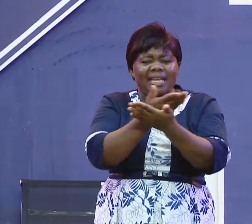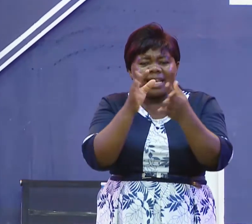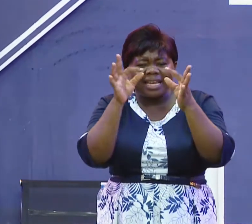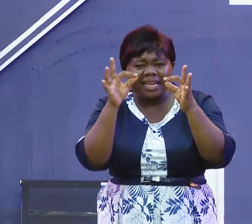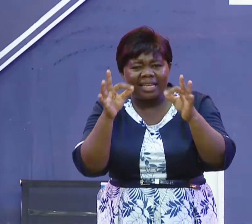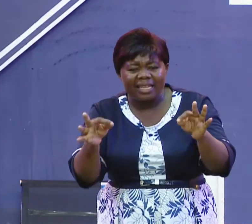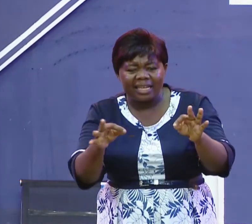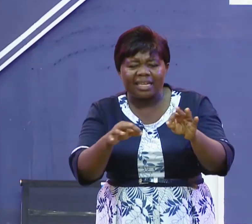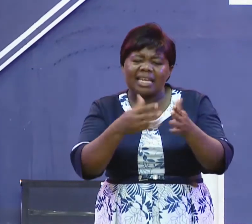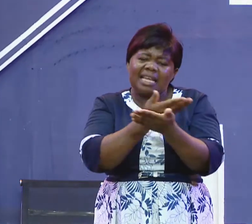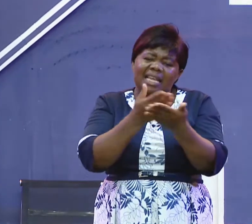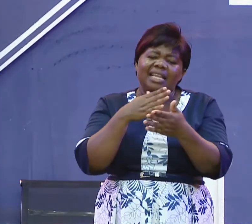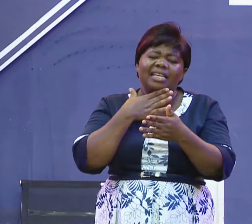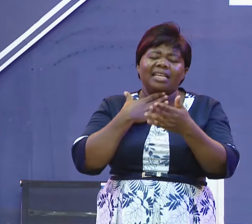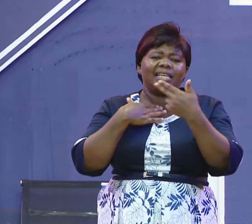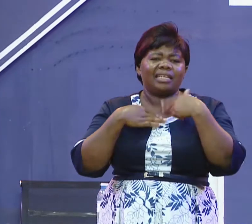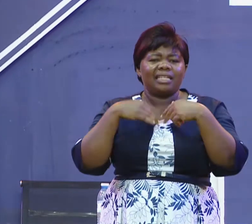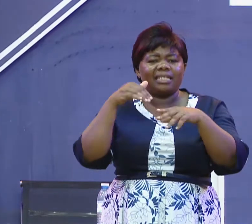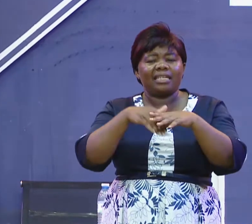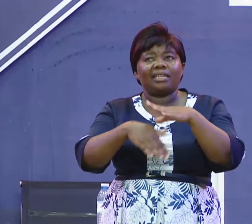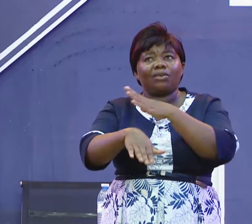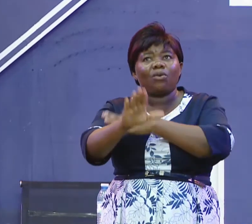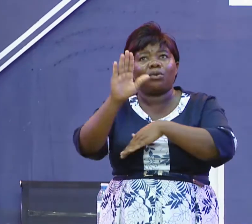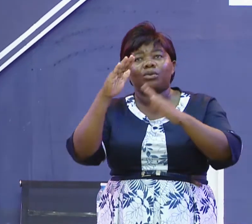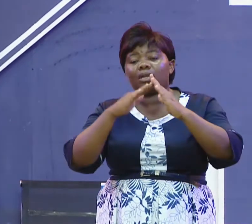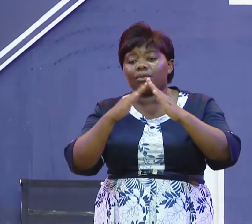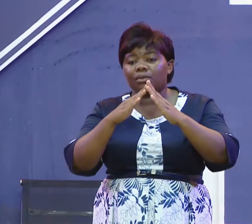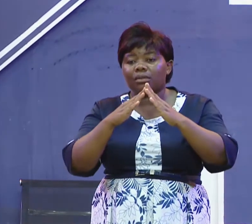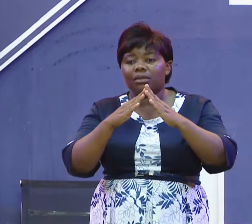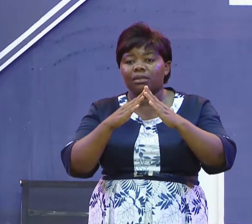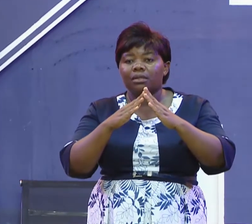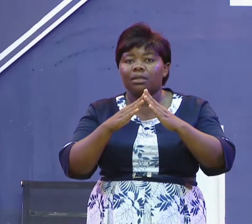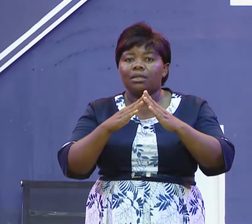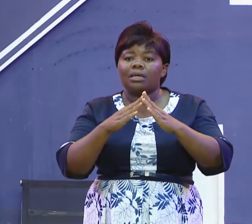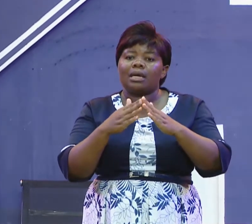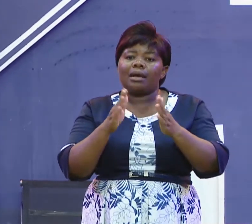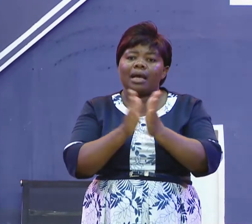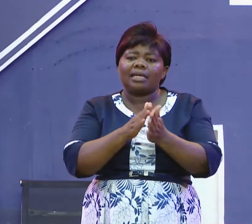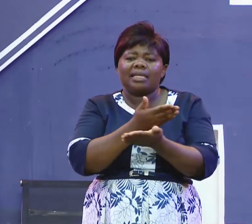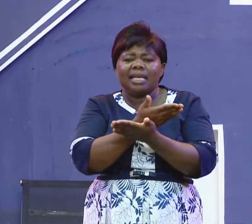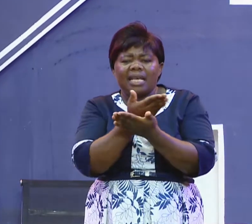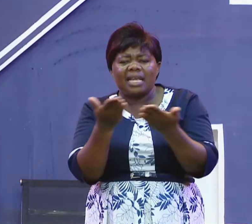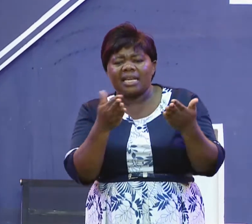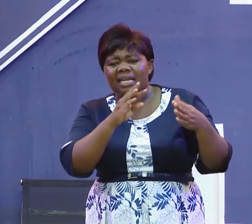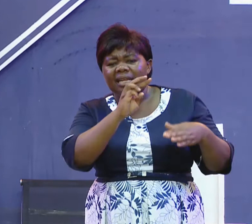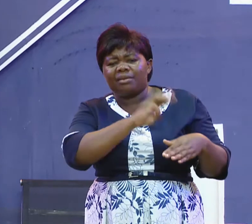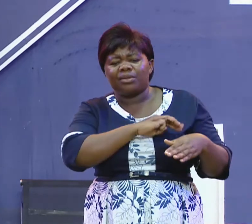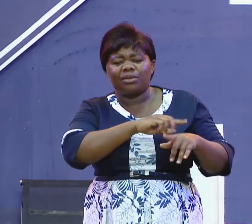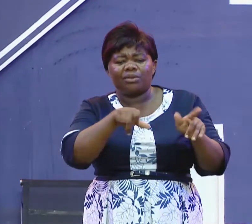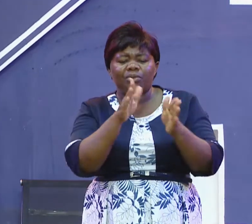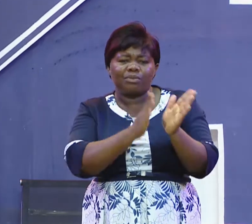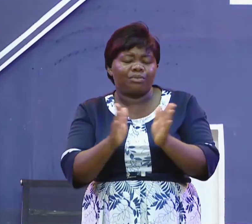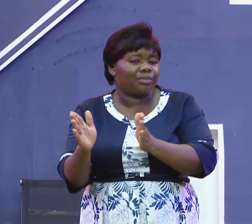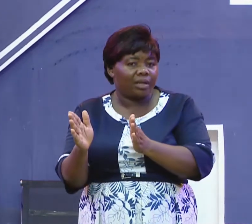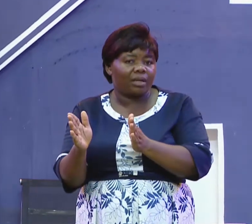That when there is any need in the house of God, that the entire mission we